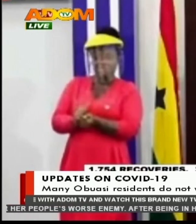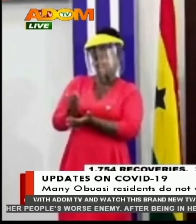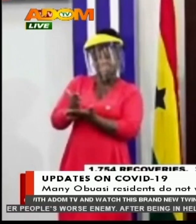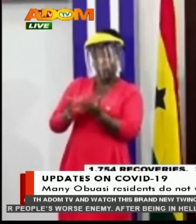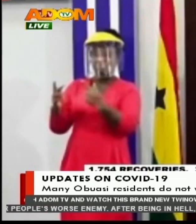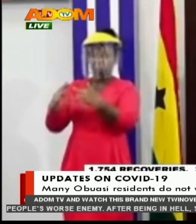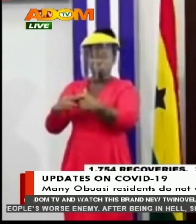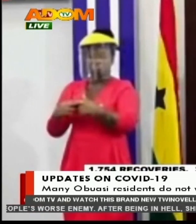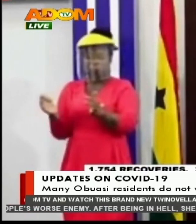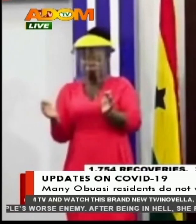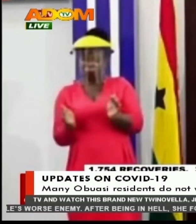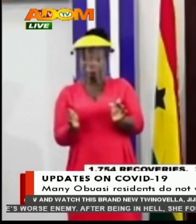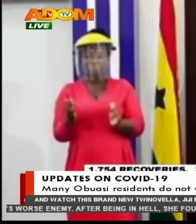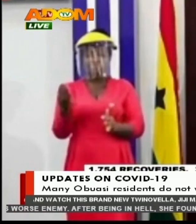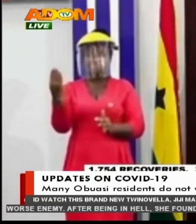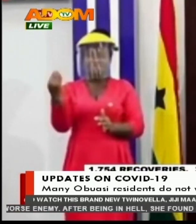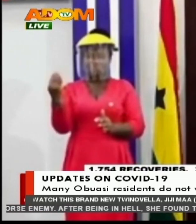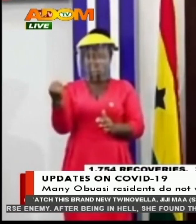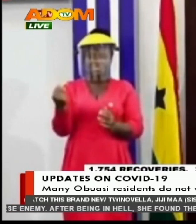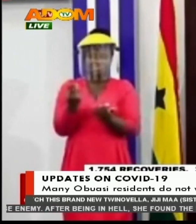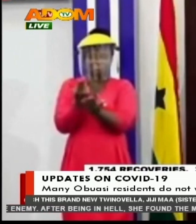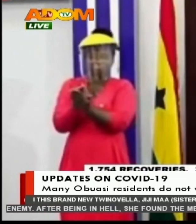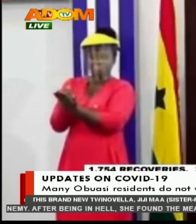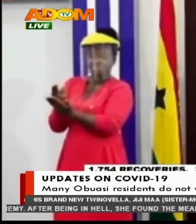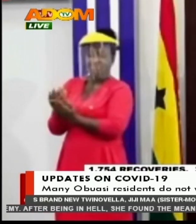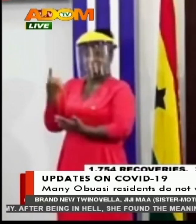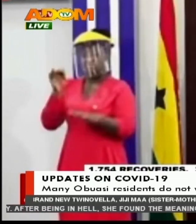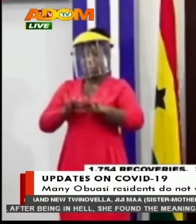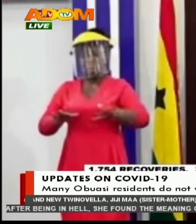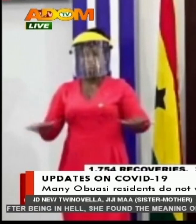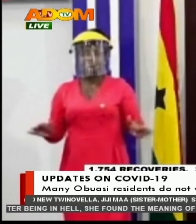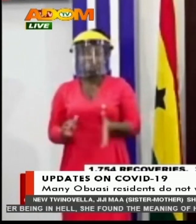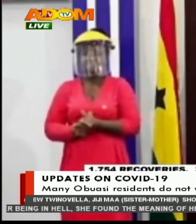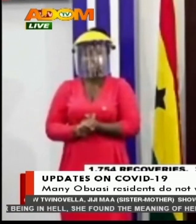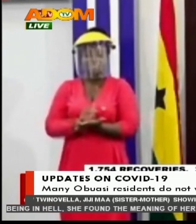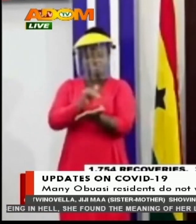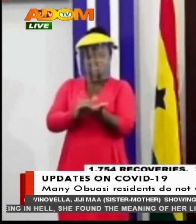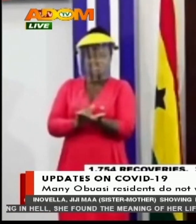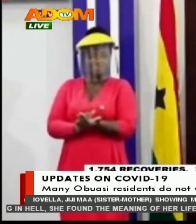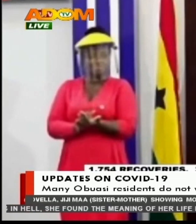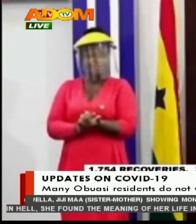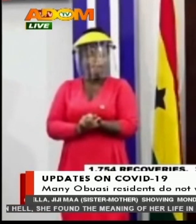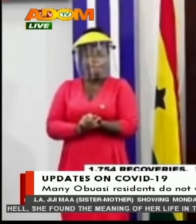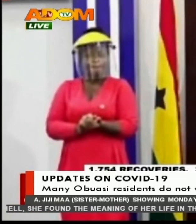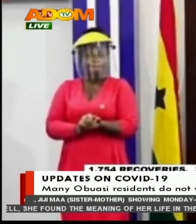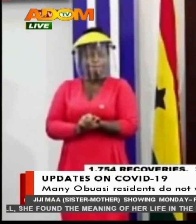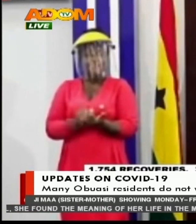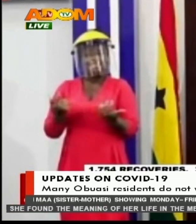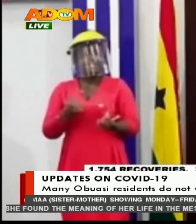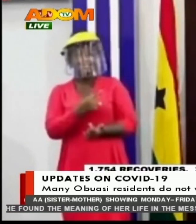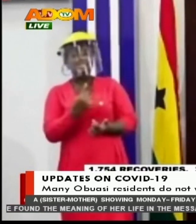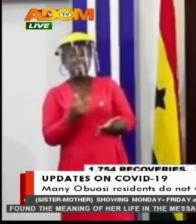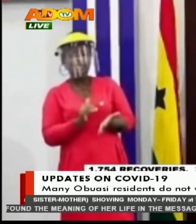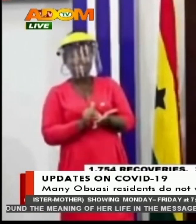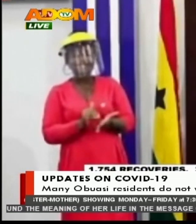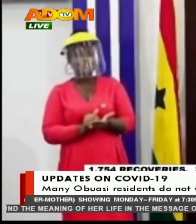that can also take care of the additional cases for isolation. So that tries to suffice isolation